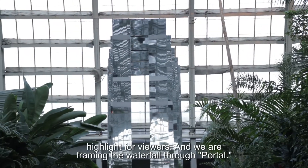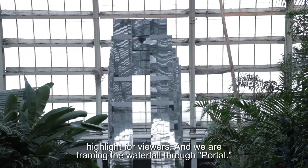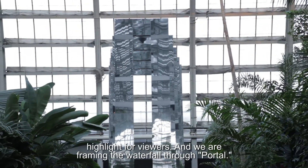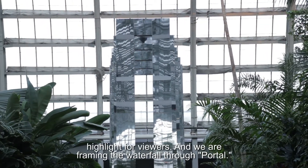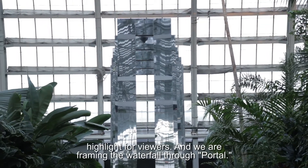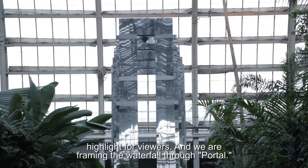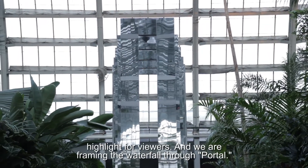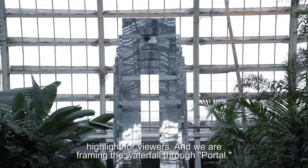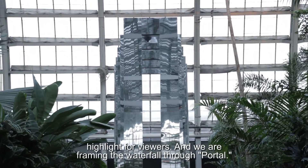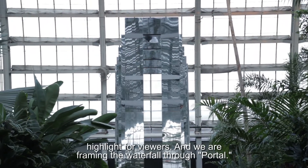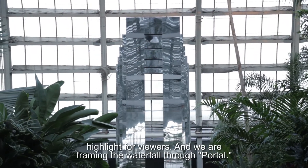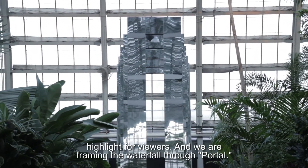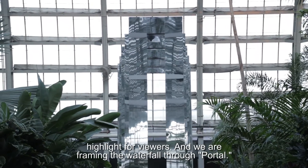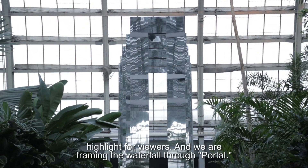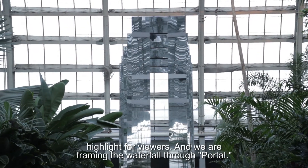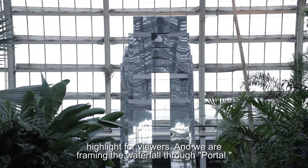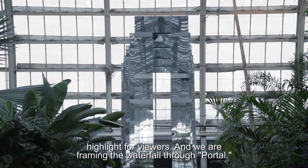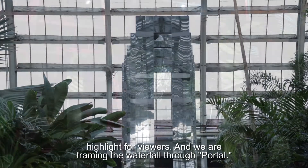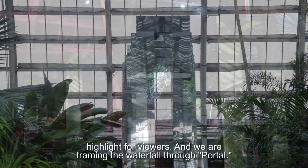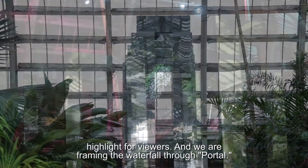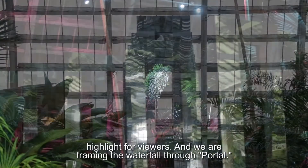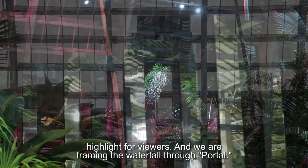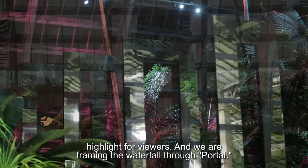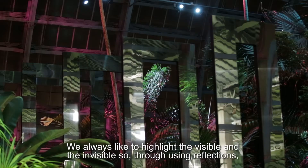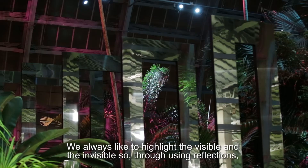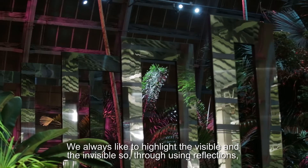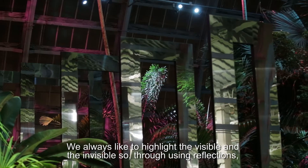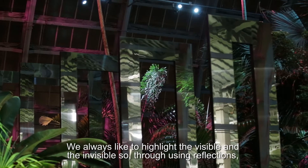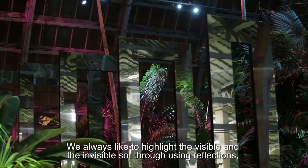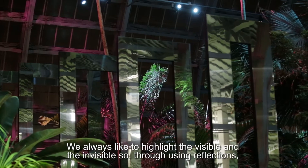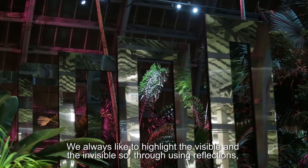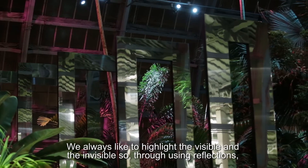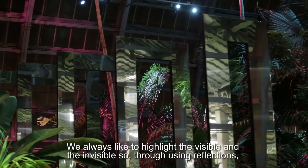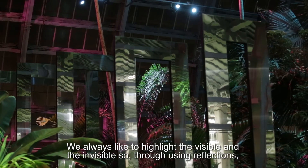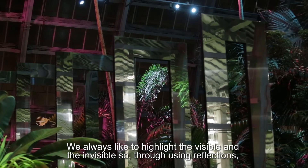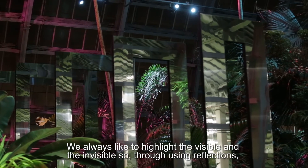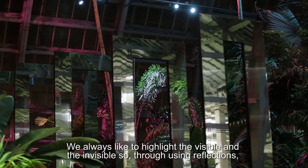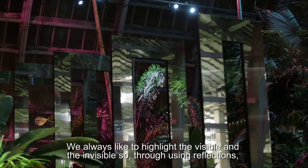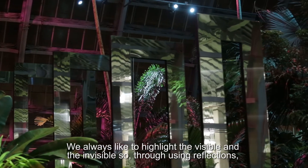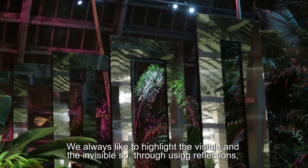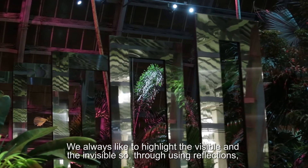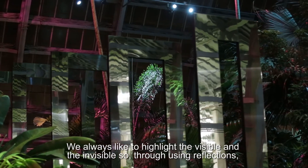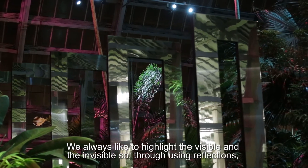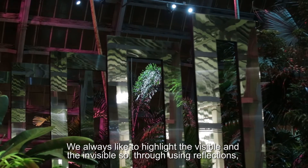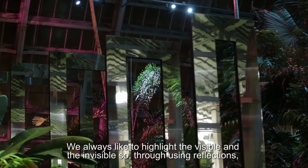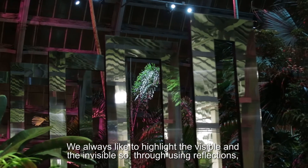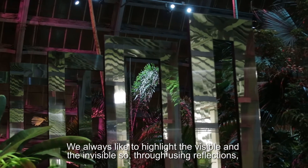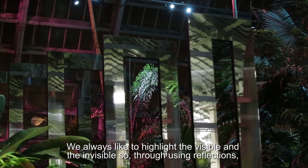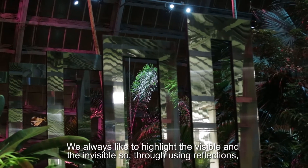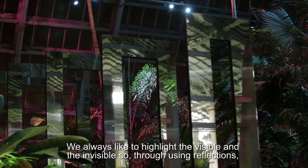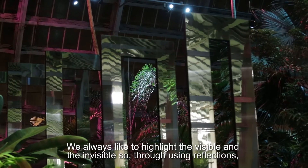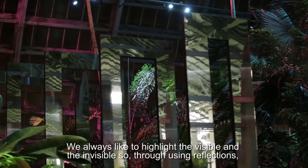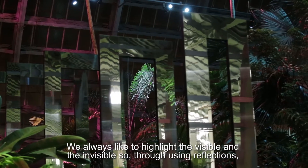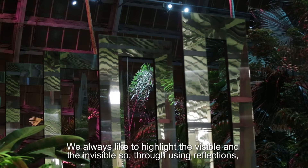viewers. And we are framing the waterfall through Portal. And we always like to highlight the visible and the